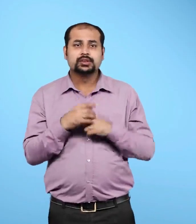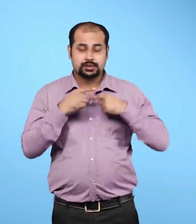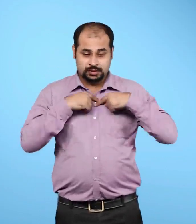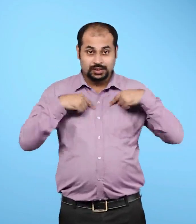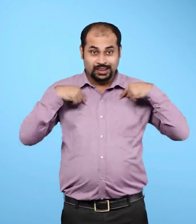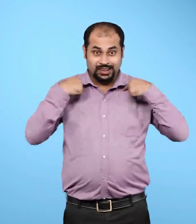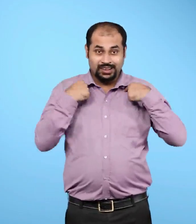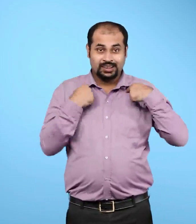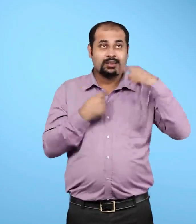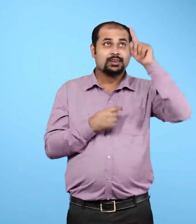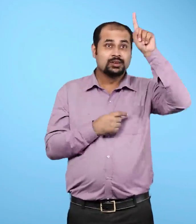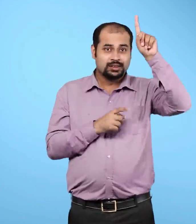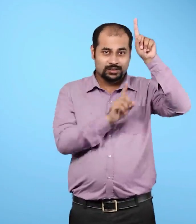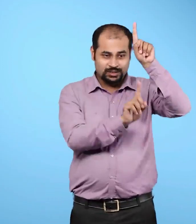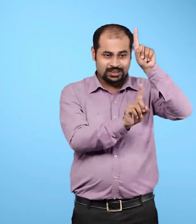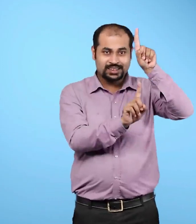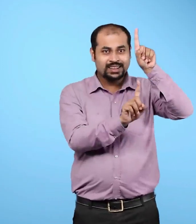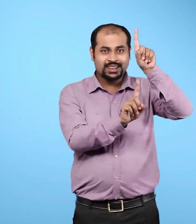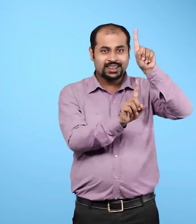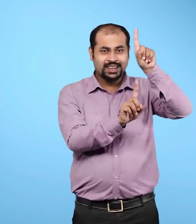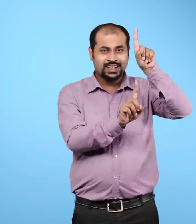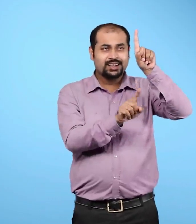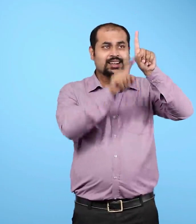now take all the necklaces together and count.